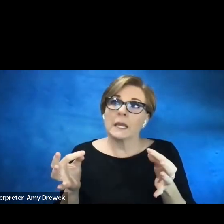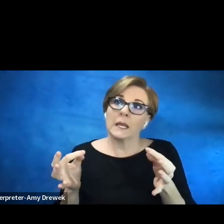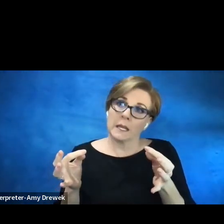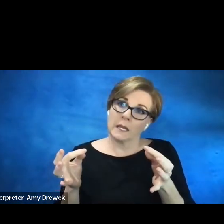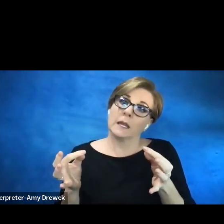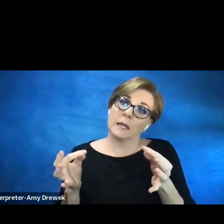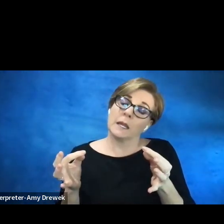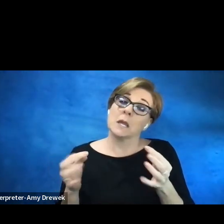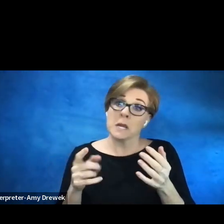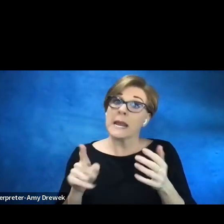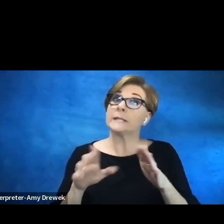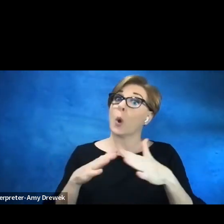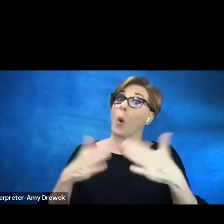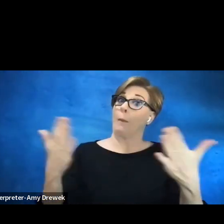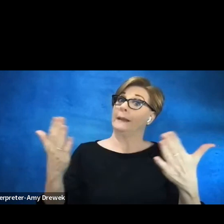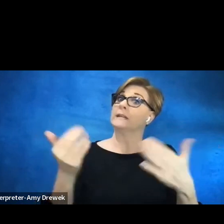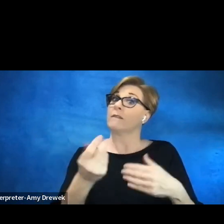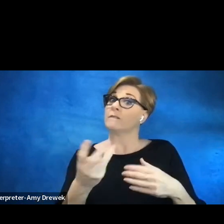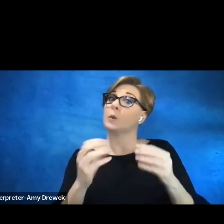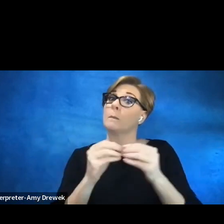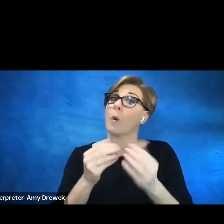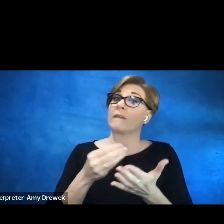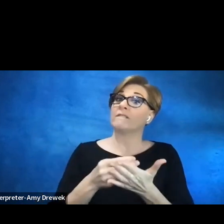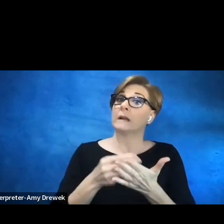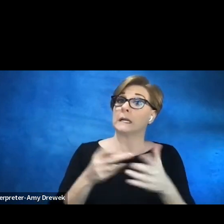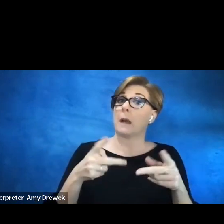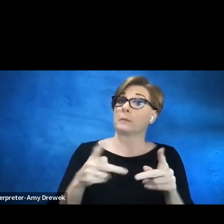funding opportunity announcements.